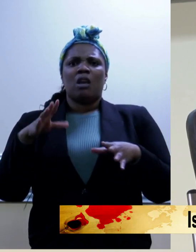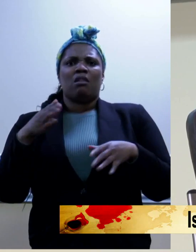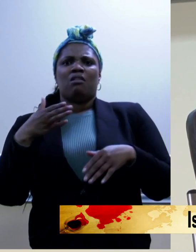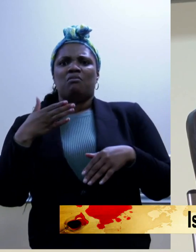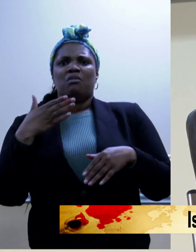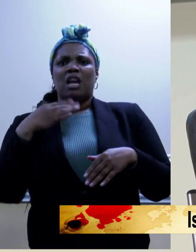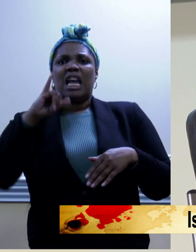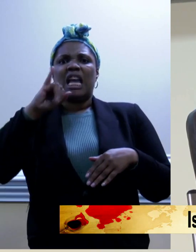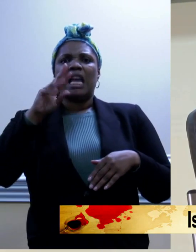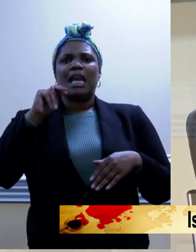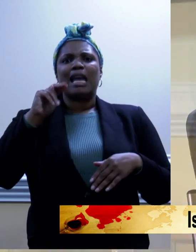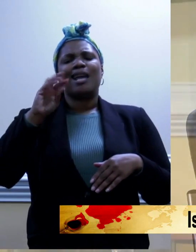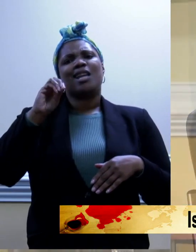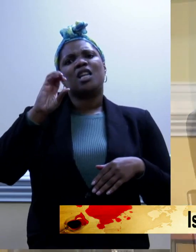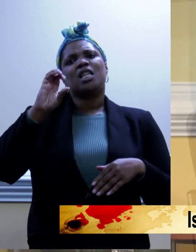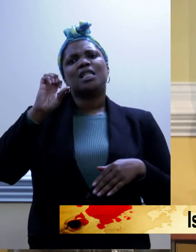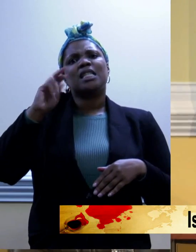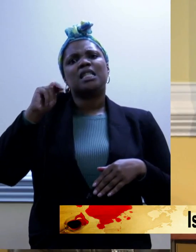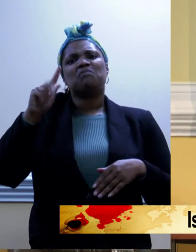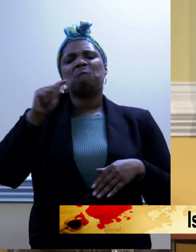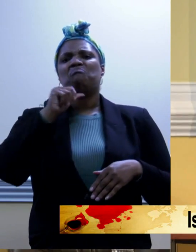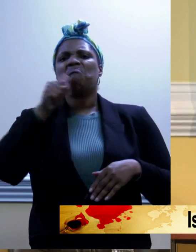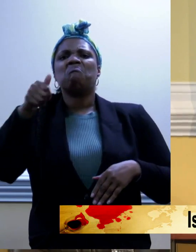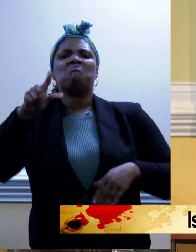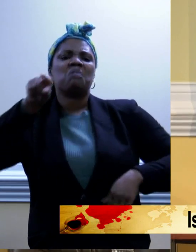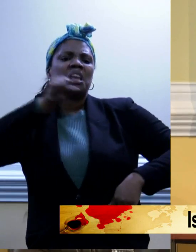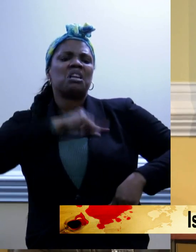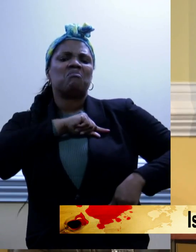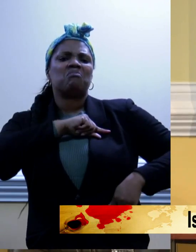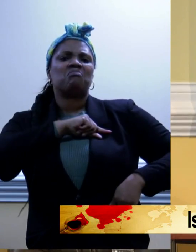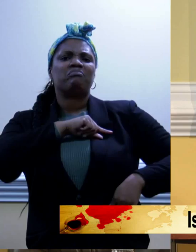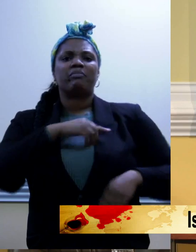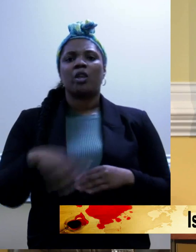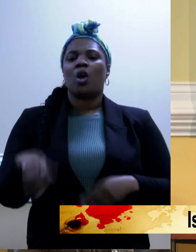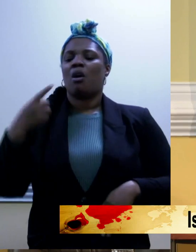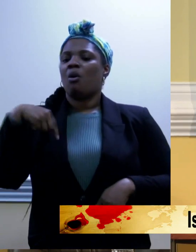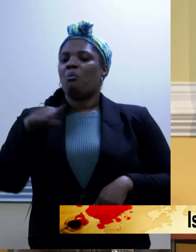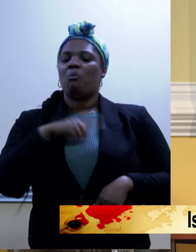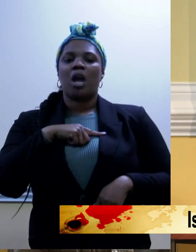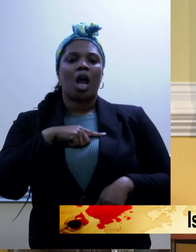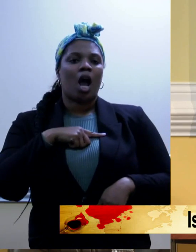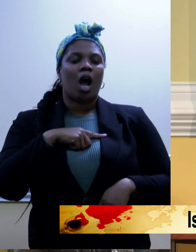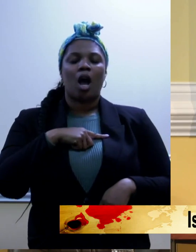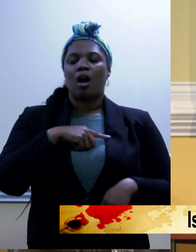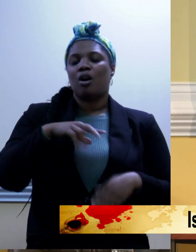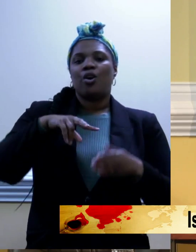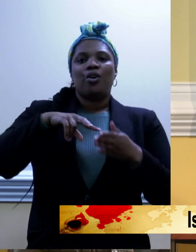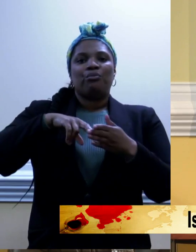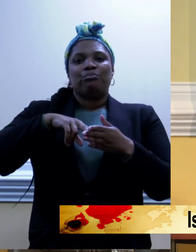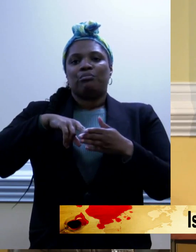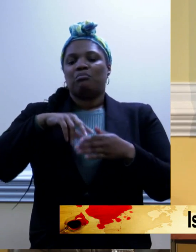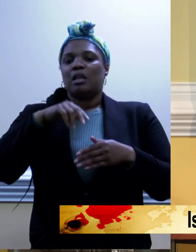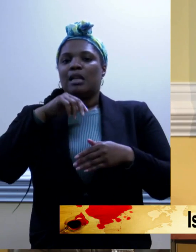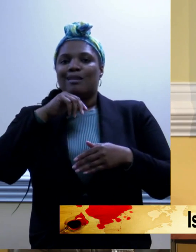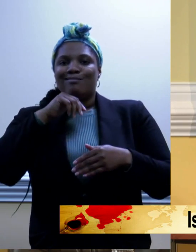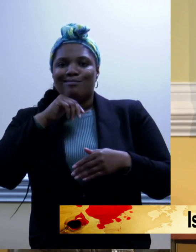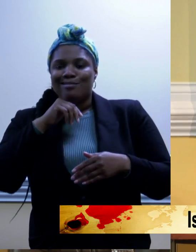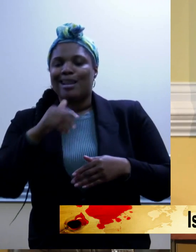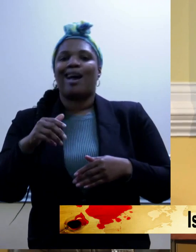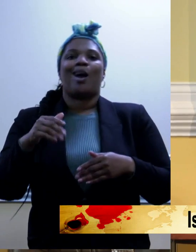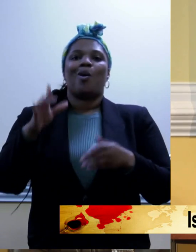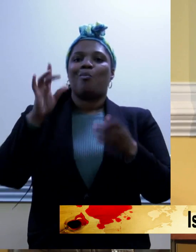We read that in Hebrews. We've all fallen short of glory. Yes. That's why we don't judge one